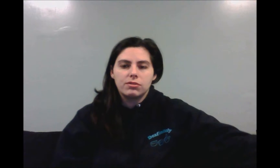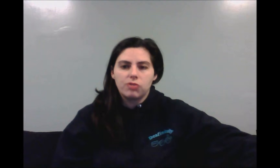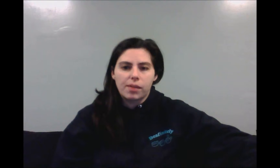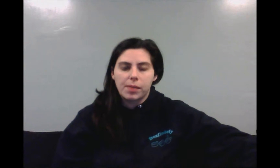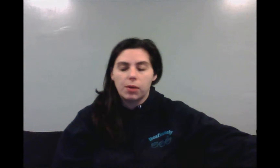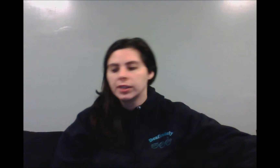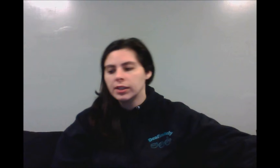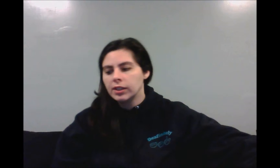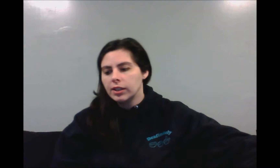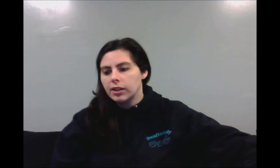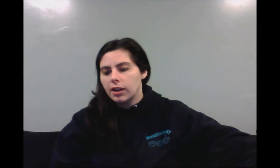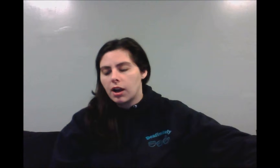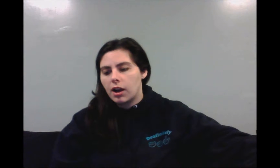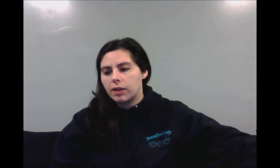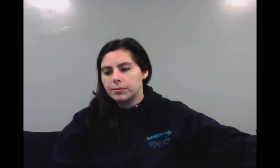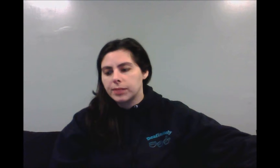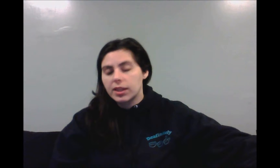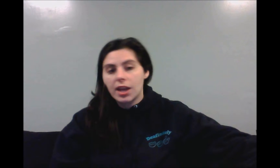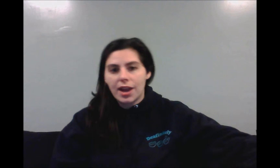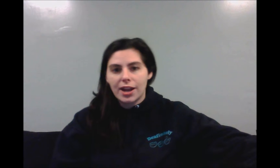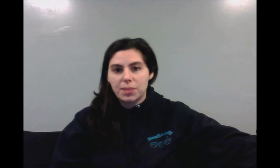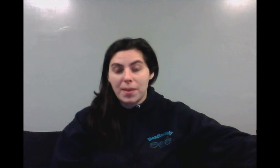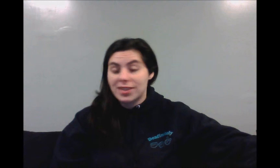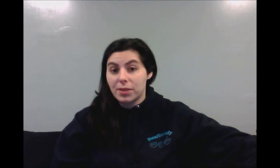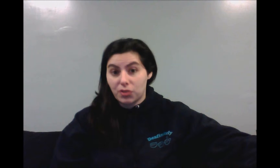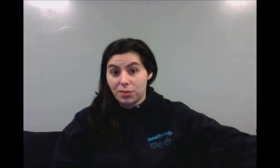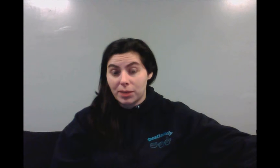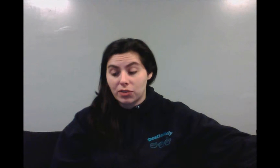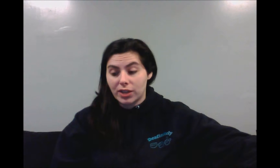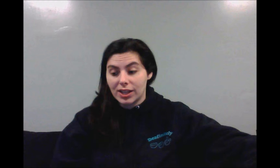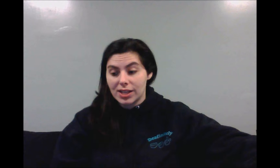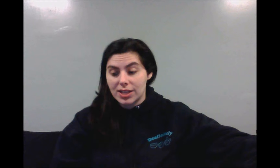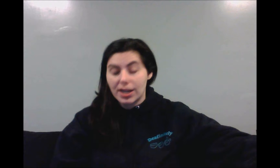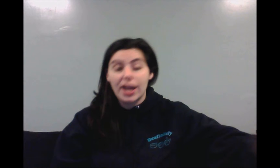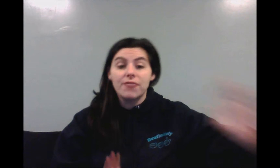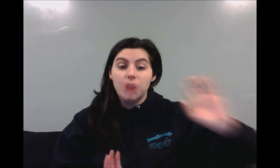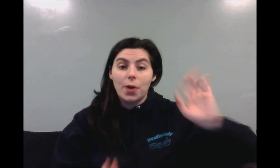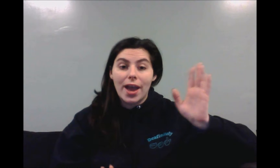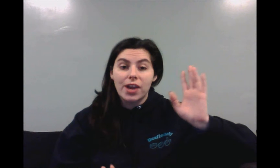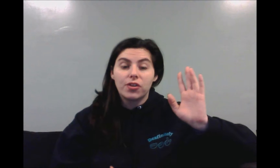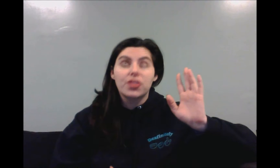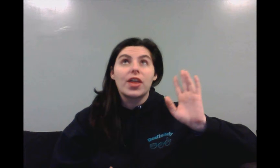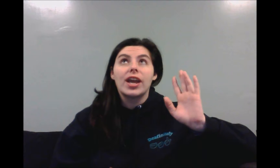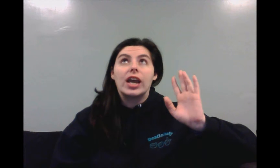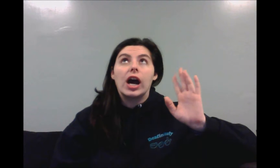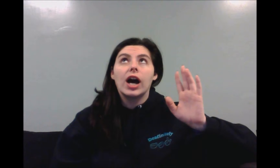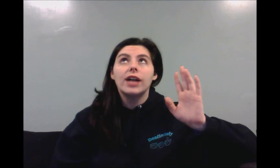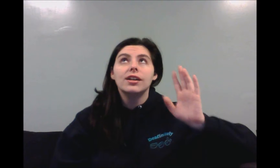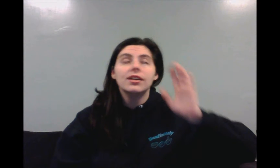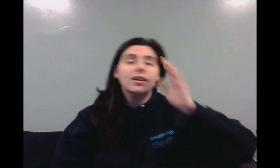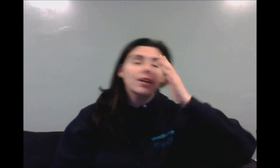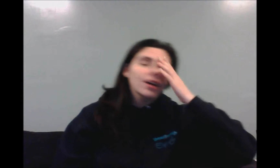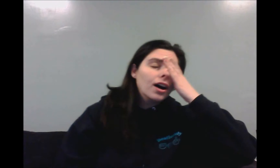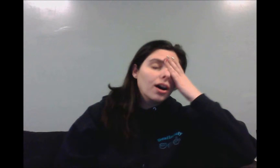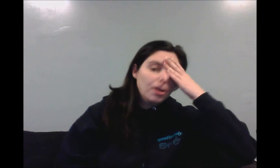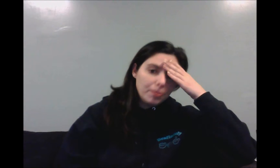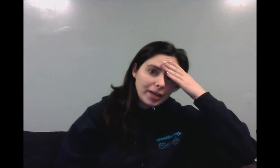drive me home. Thank God I spaced out my drinking last night. I have no hangover, thank God. Oh my